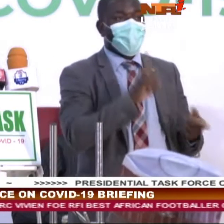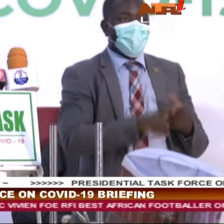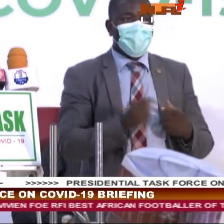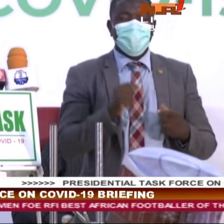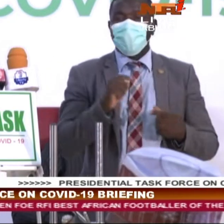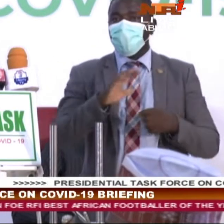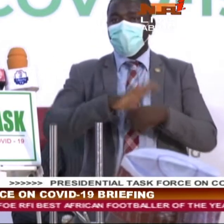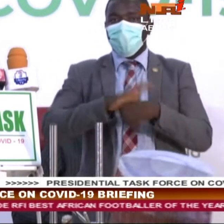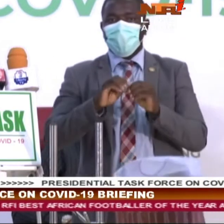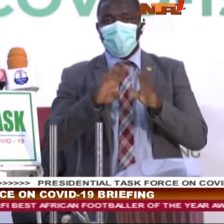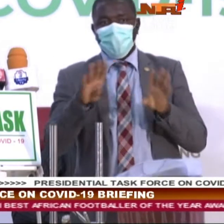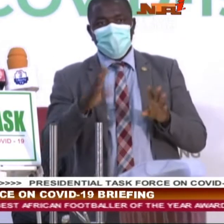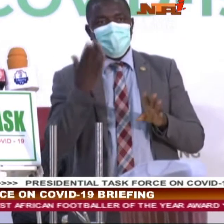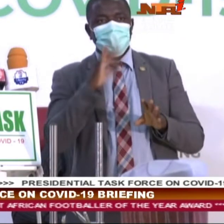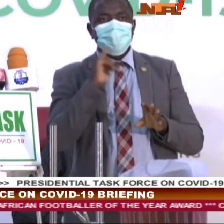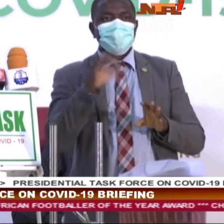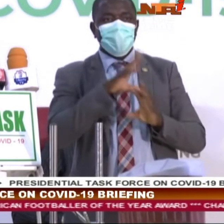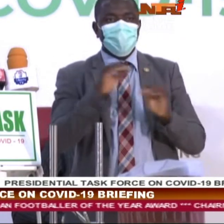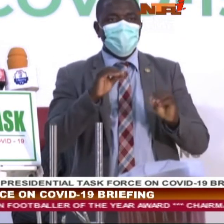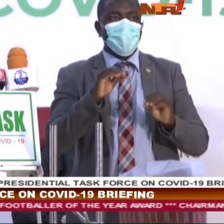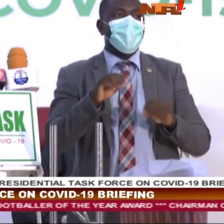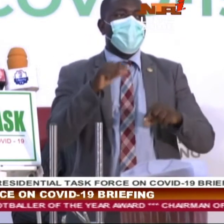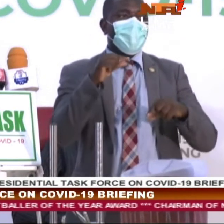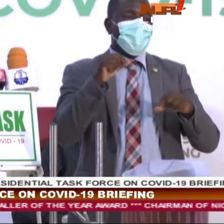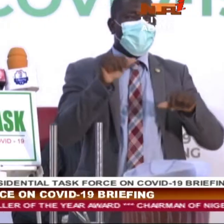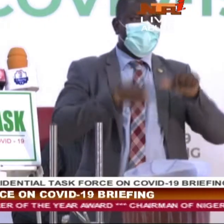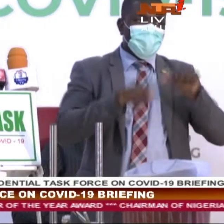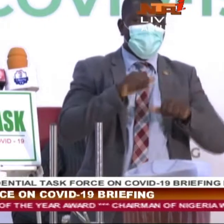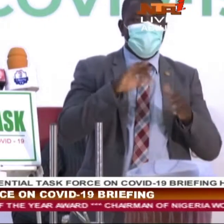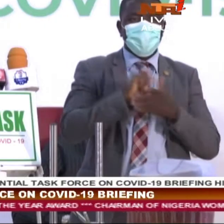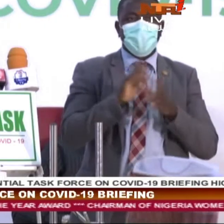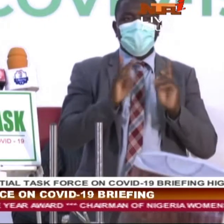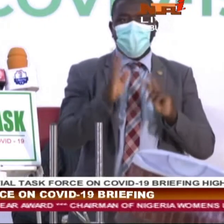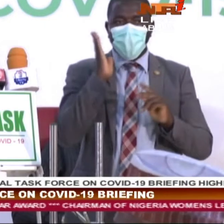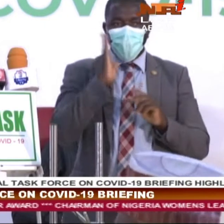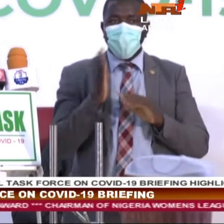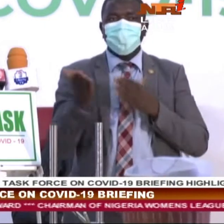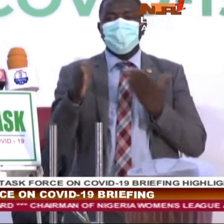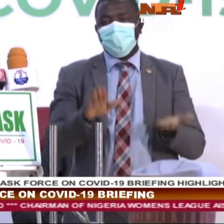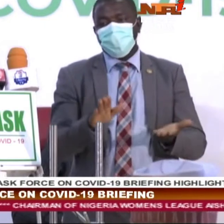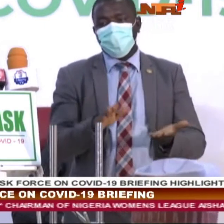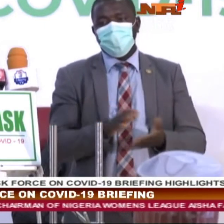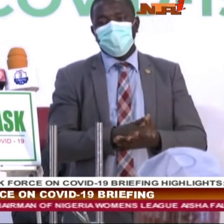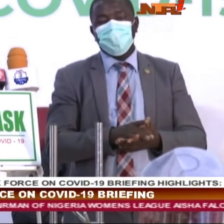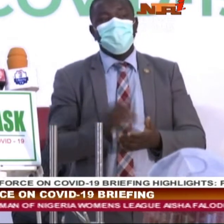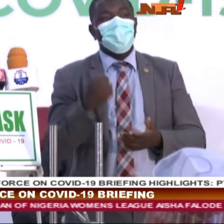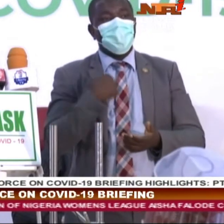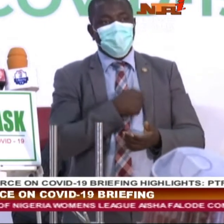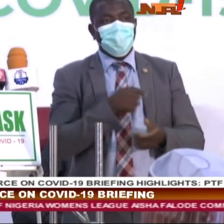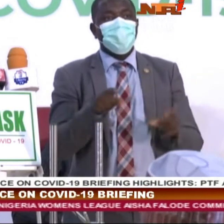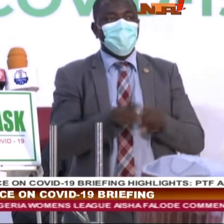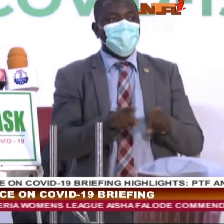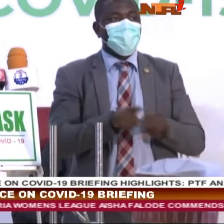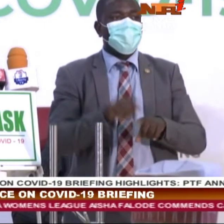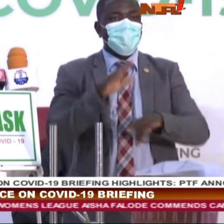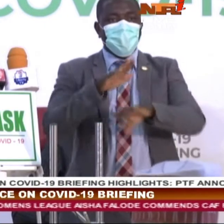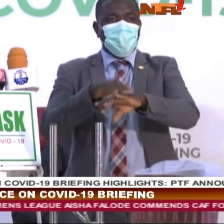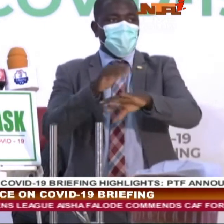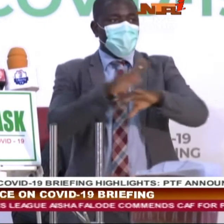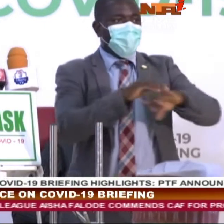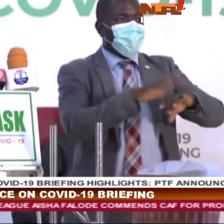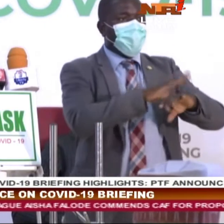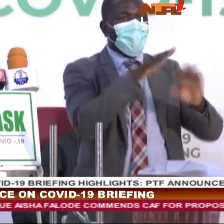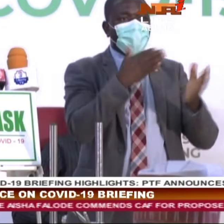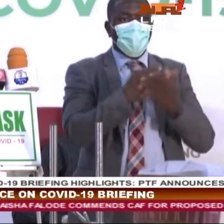COVID, there's no doubt that people will die. We also call on all